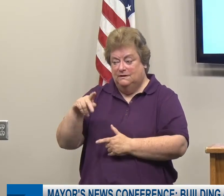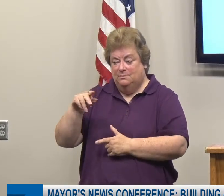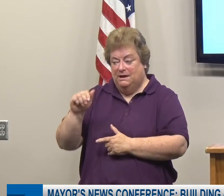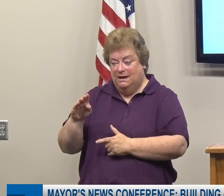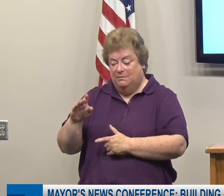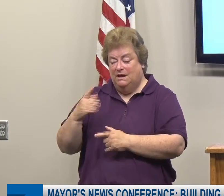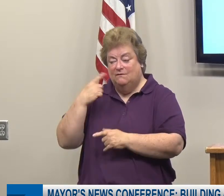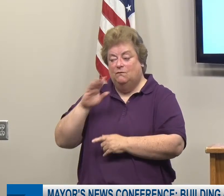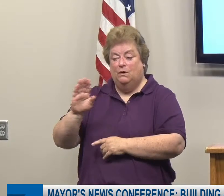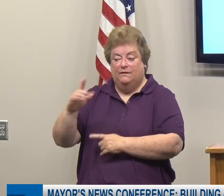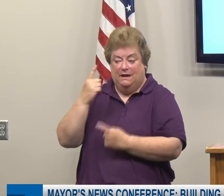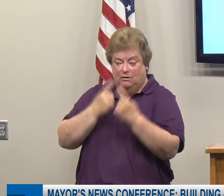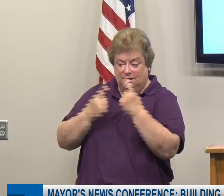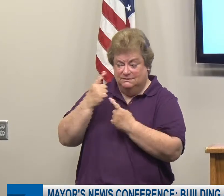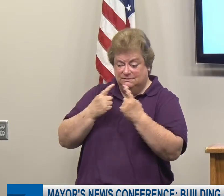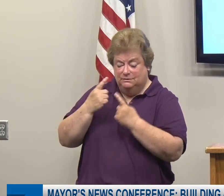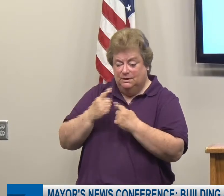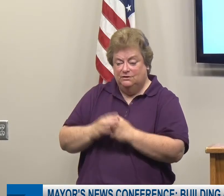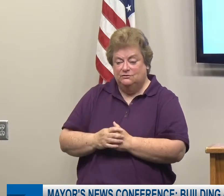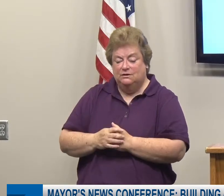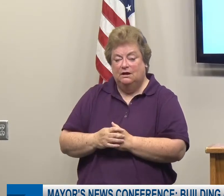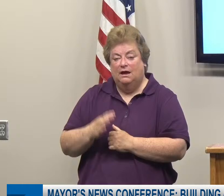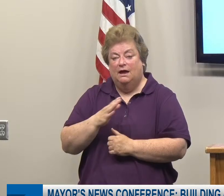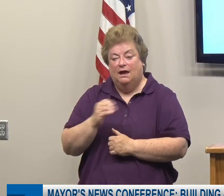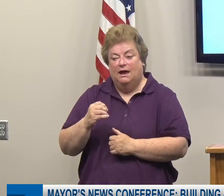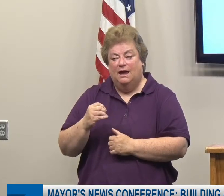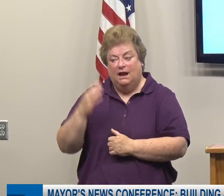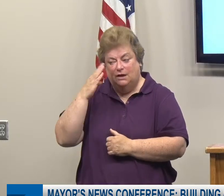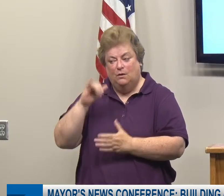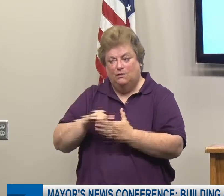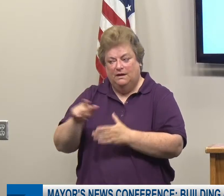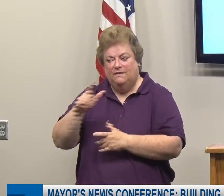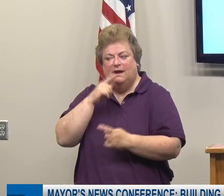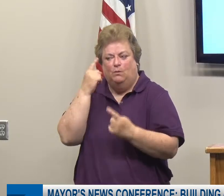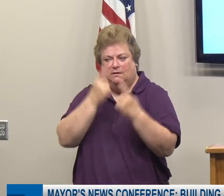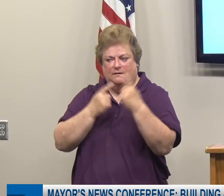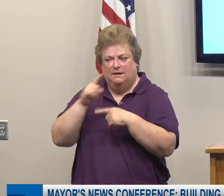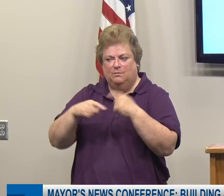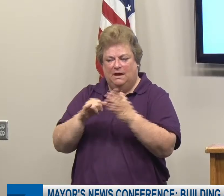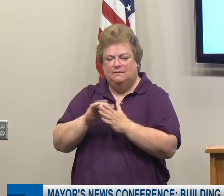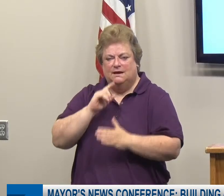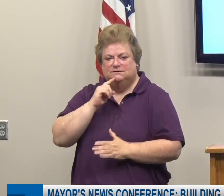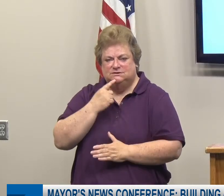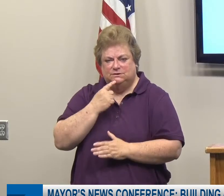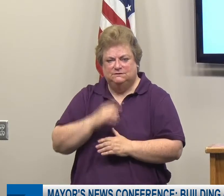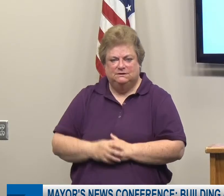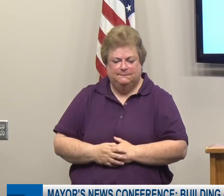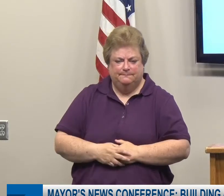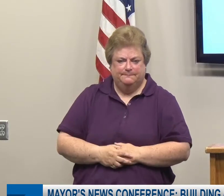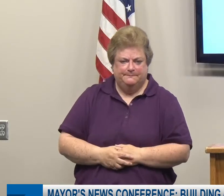their consideration, and one that I know that they'll take very seriously.